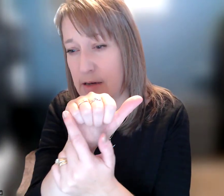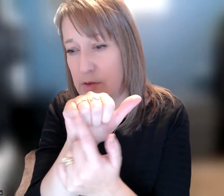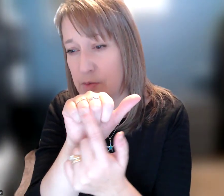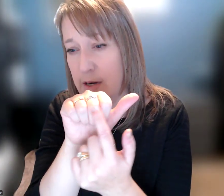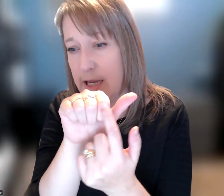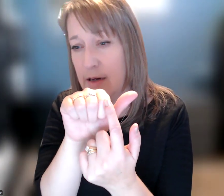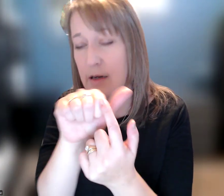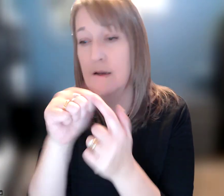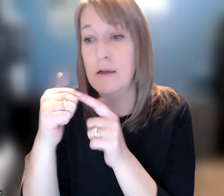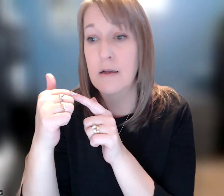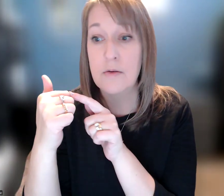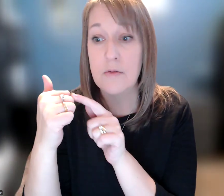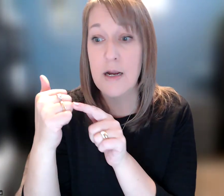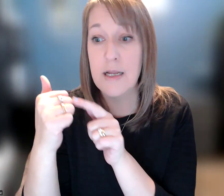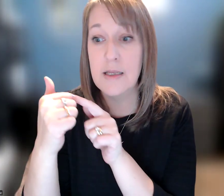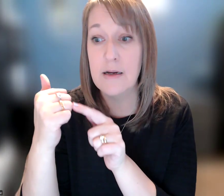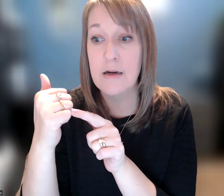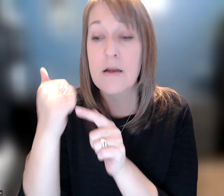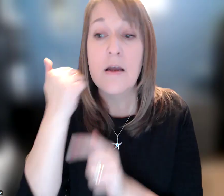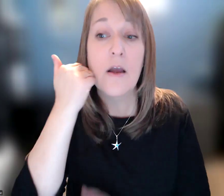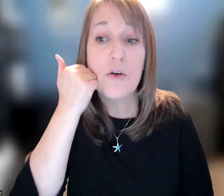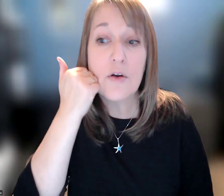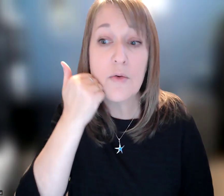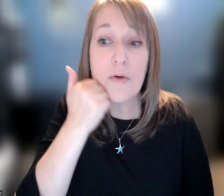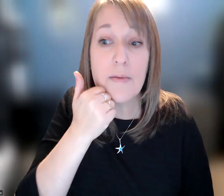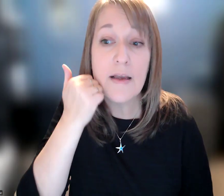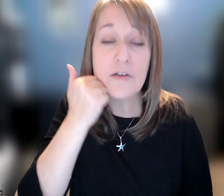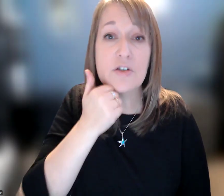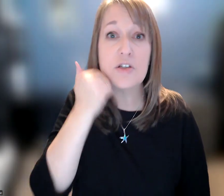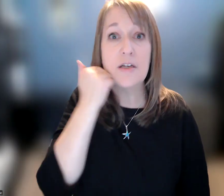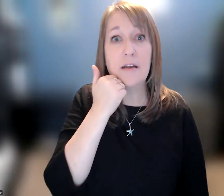knuckles right here, right there, and you're going to rub it against your chin,